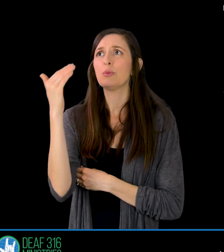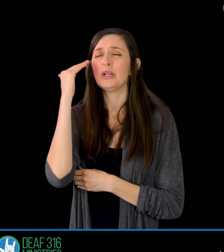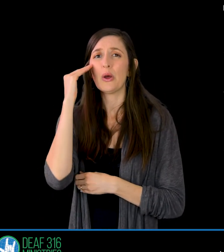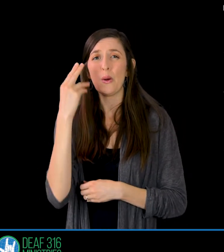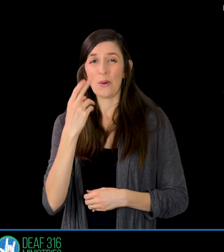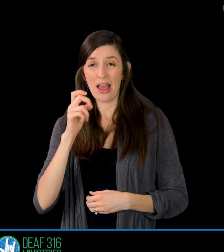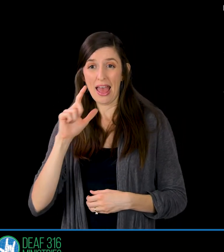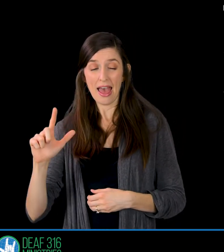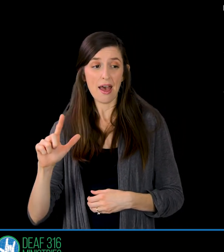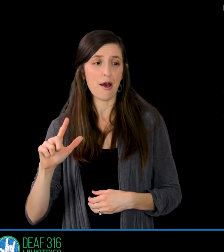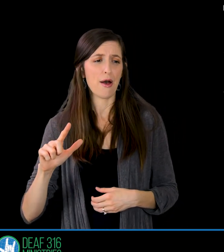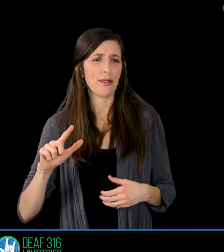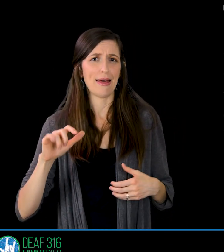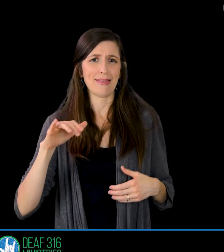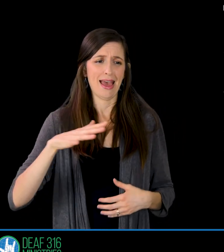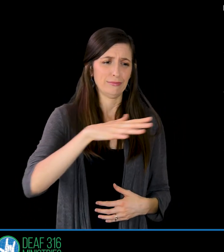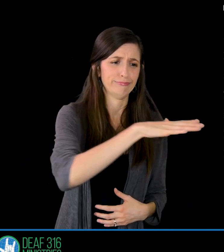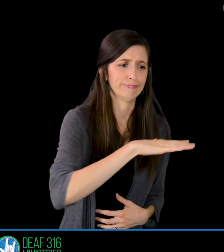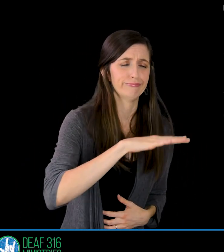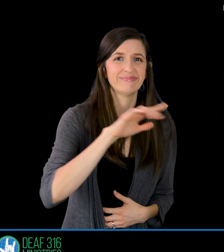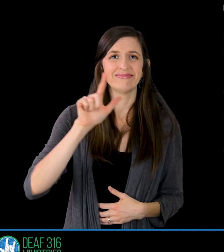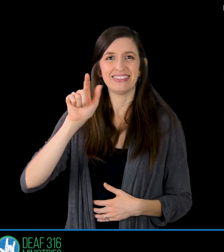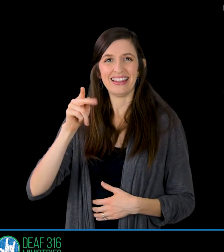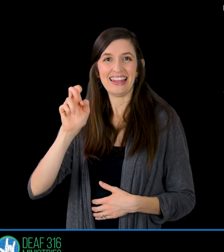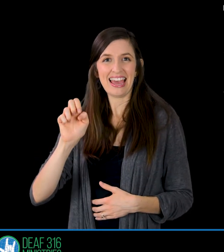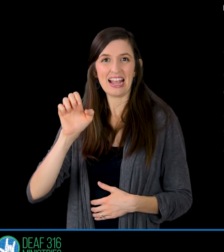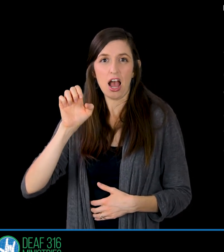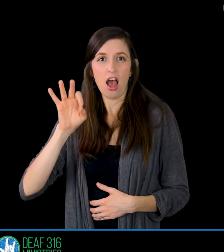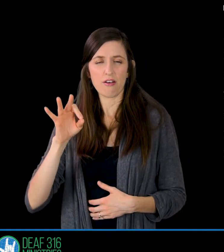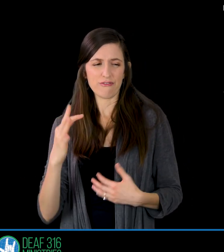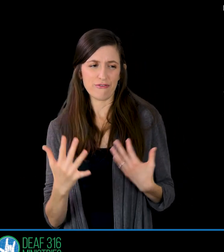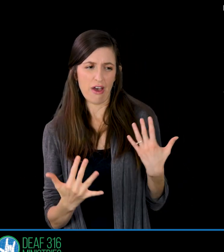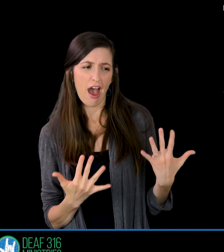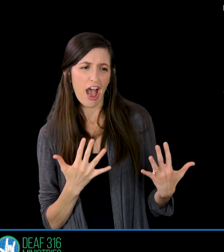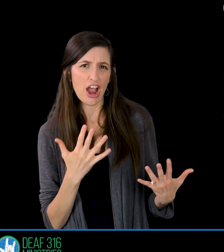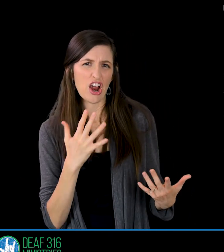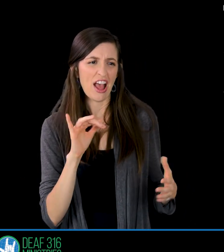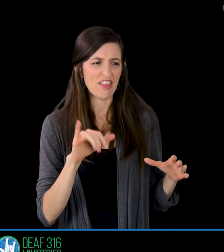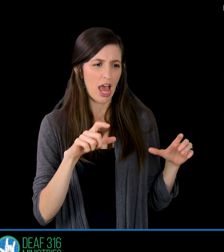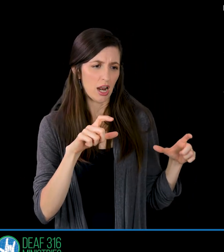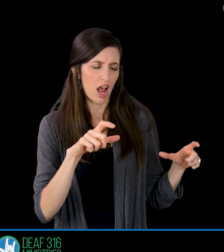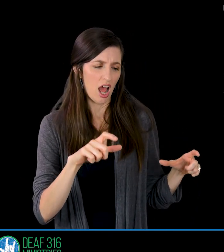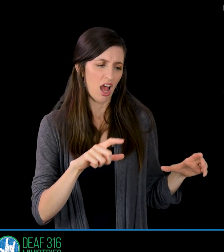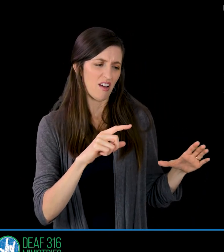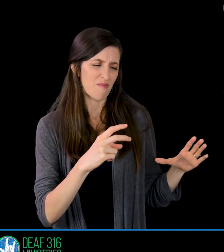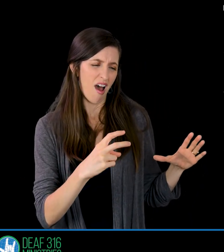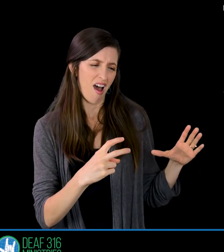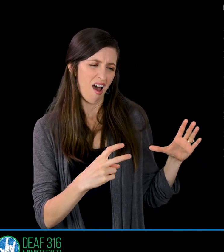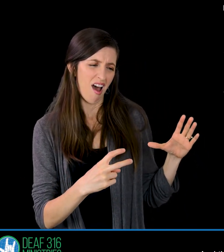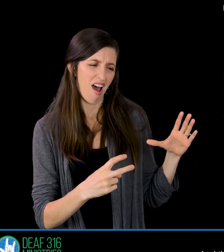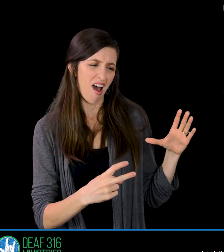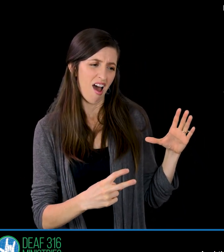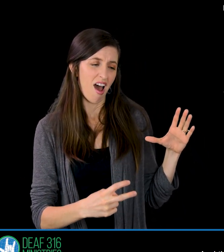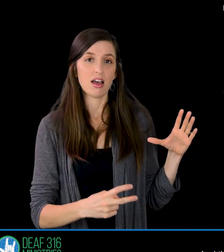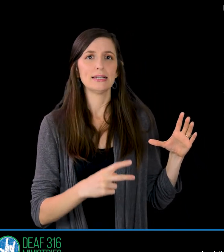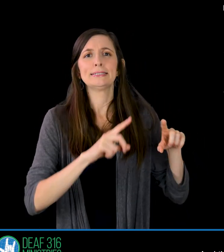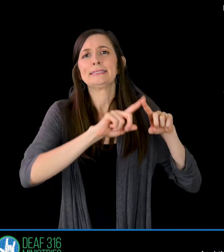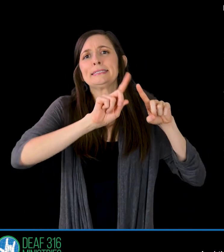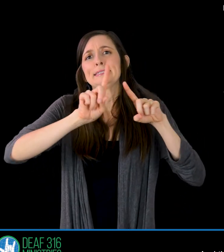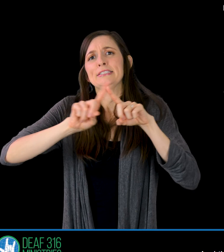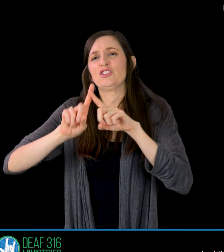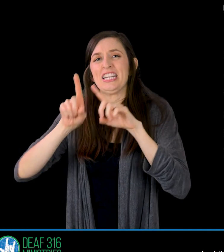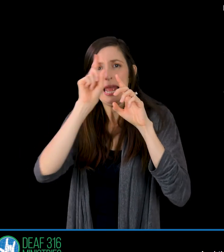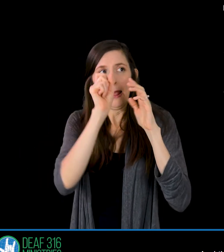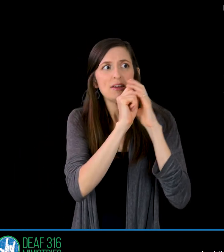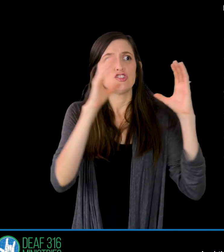and hell and the lake of fire and the bottomless pit and there are other